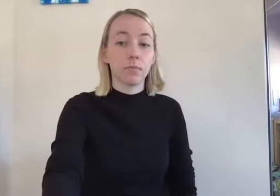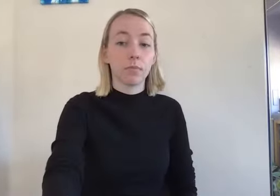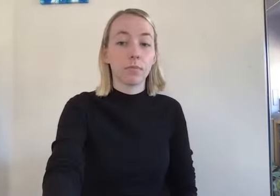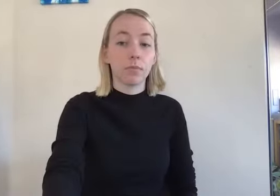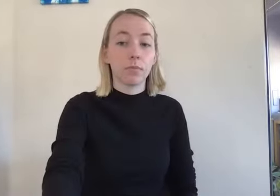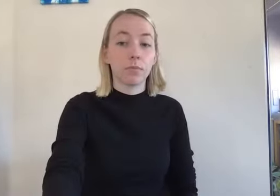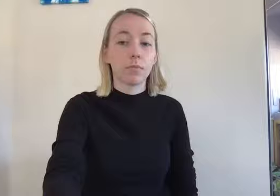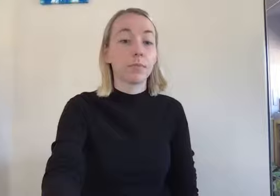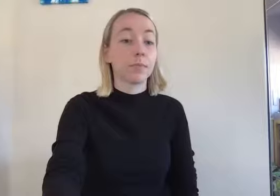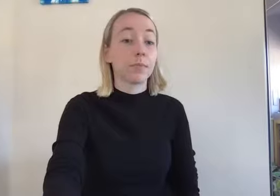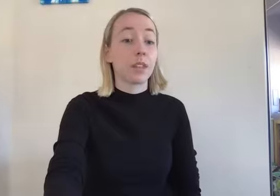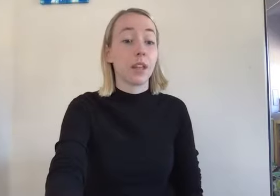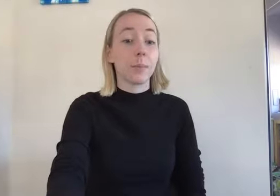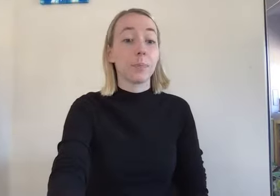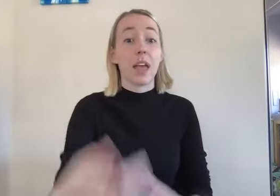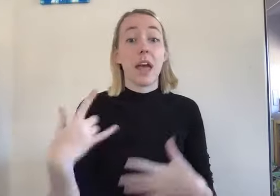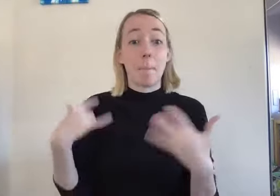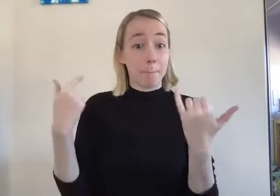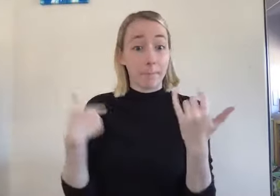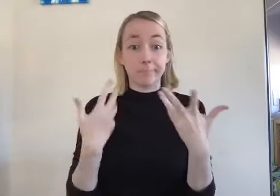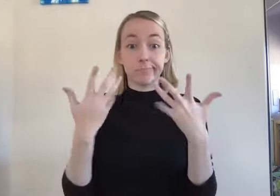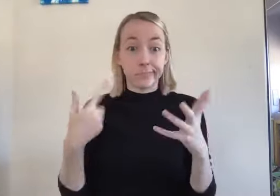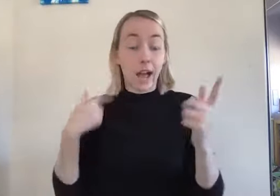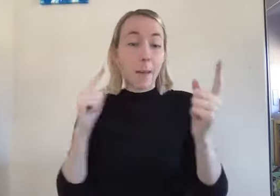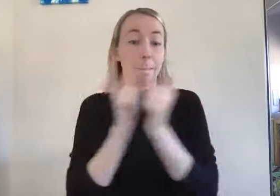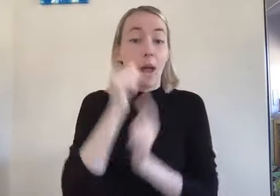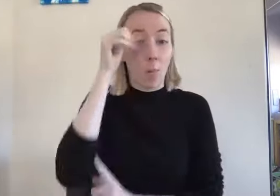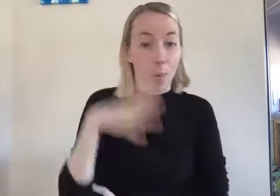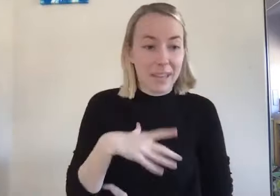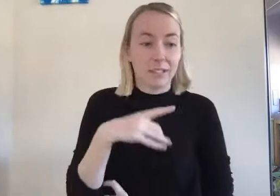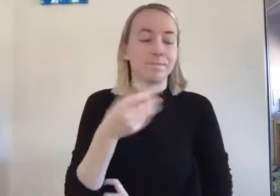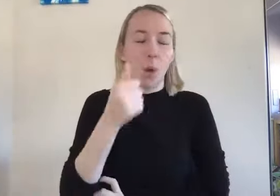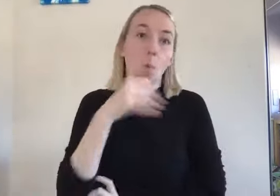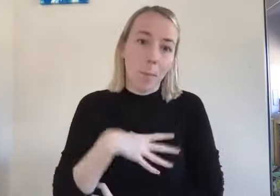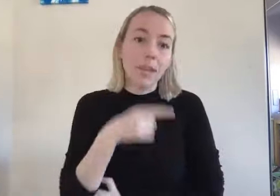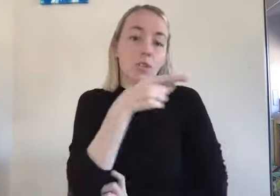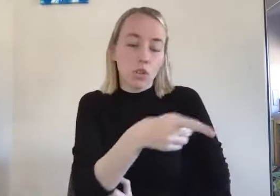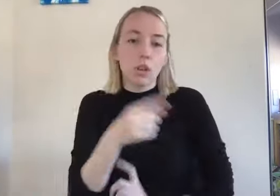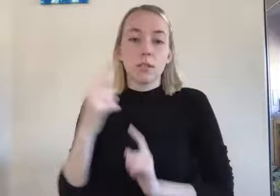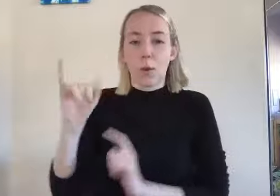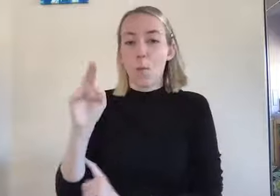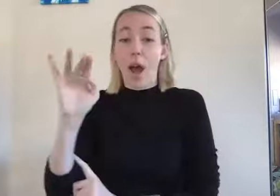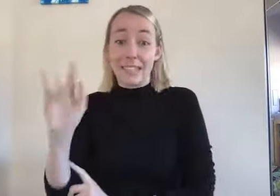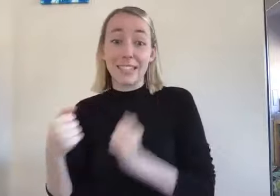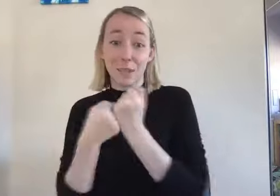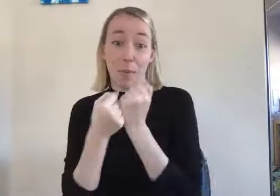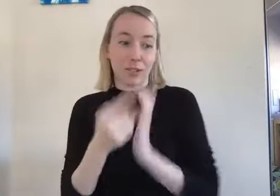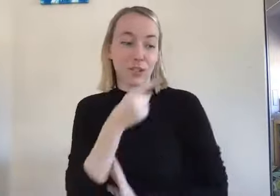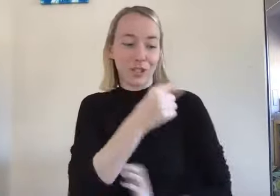And then I met a woman who actually is now Juanita's sponsor, but she sponsored me for 7 years, and she was just